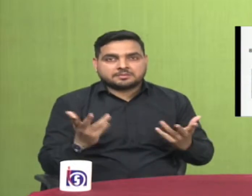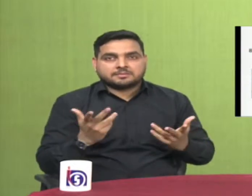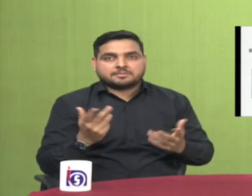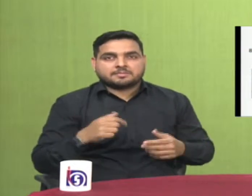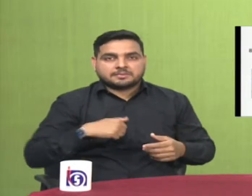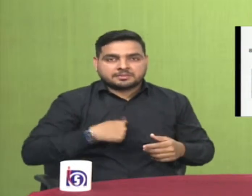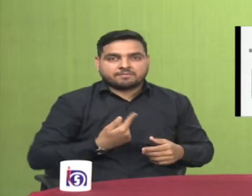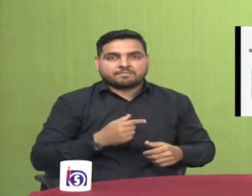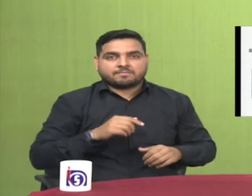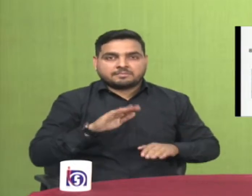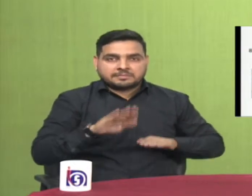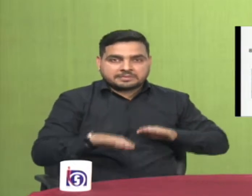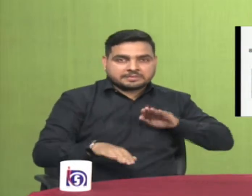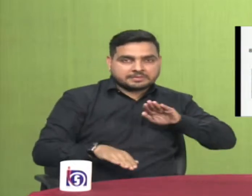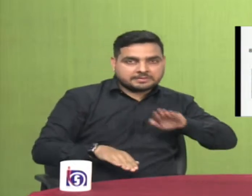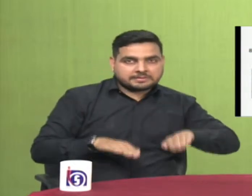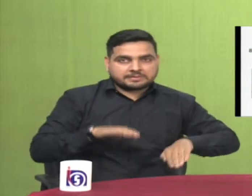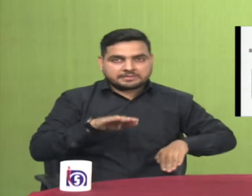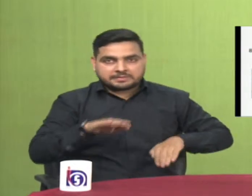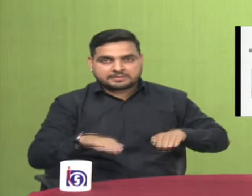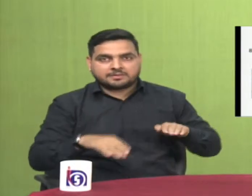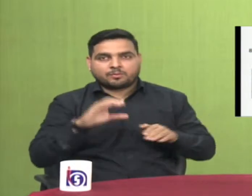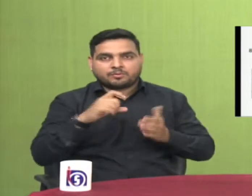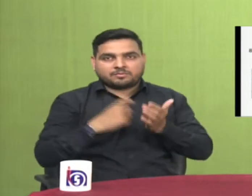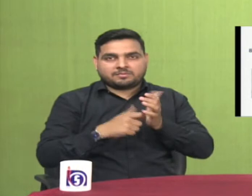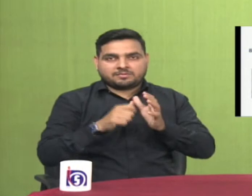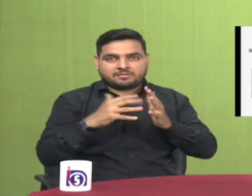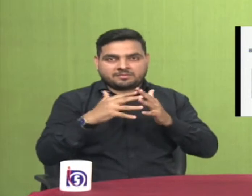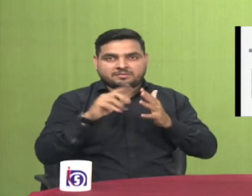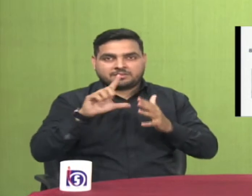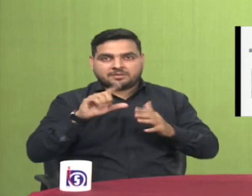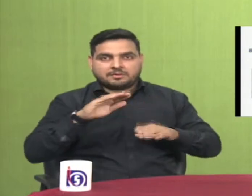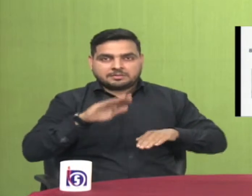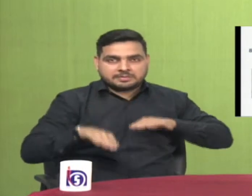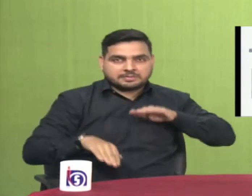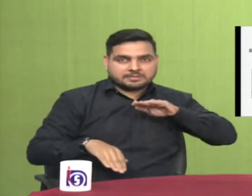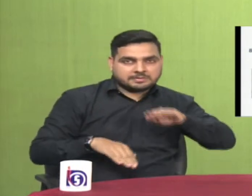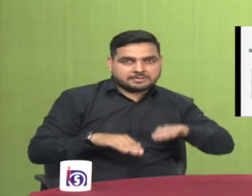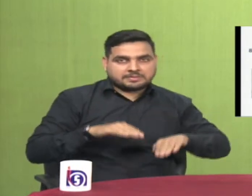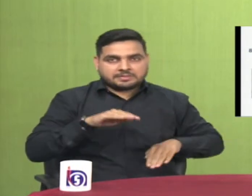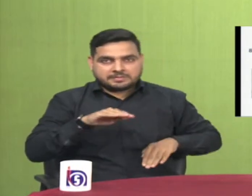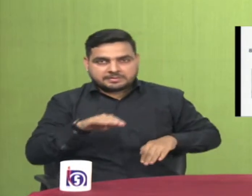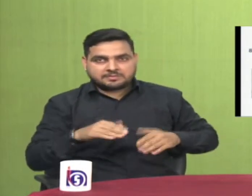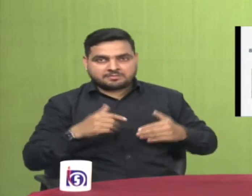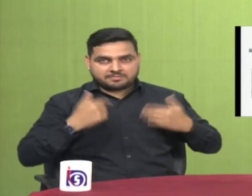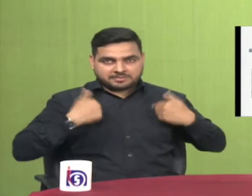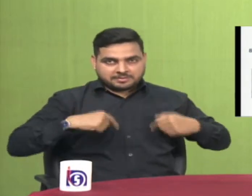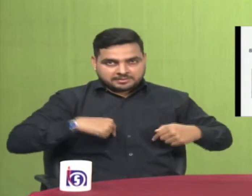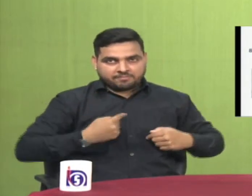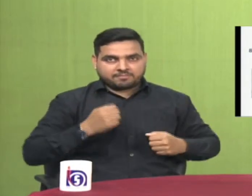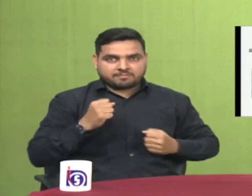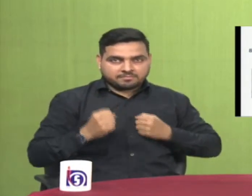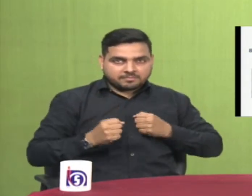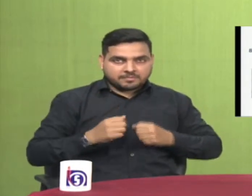where it begins to crawl, can pull self up to stand